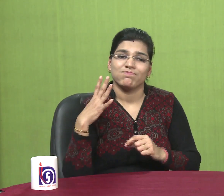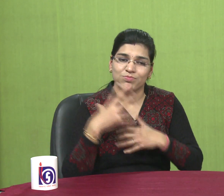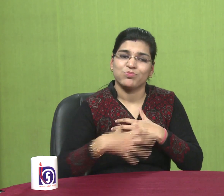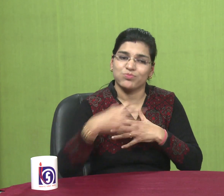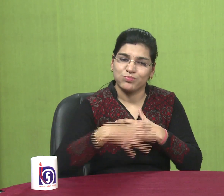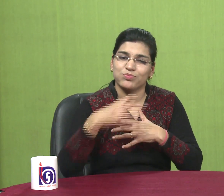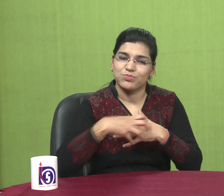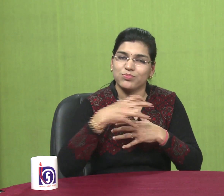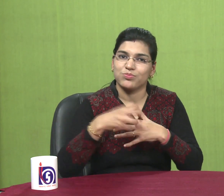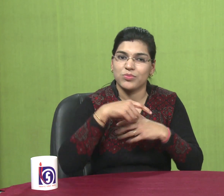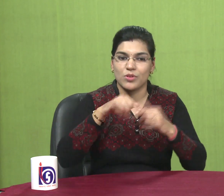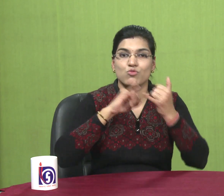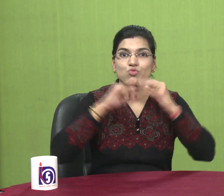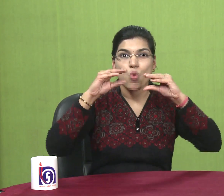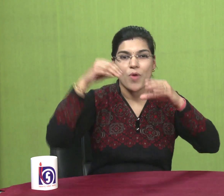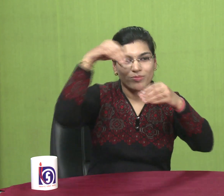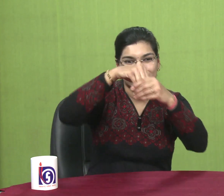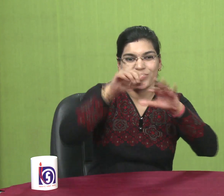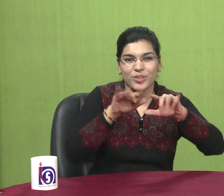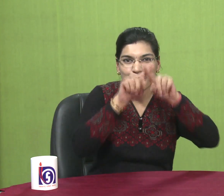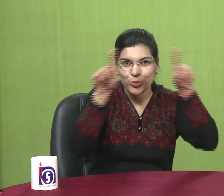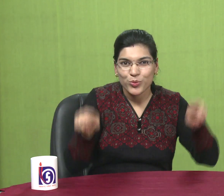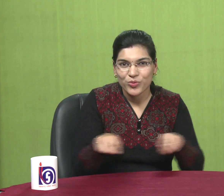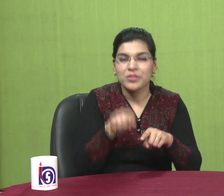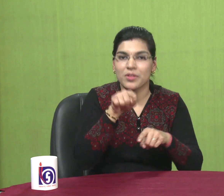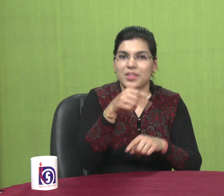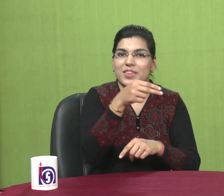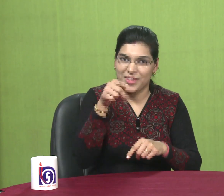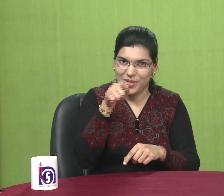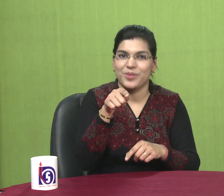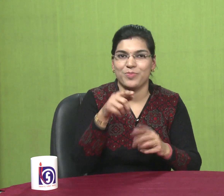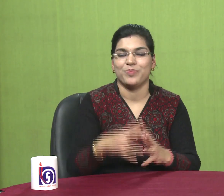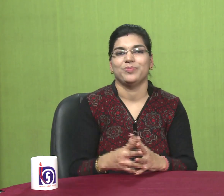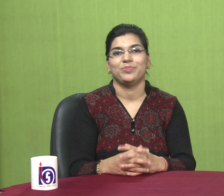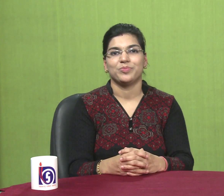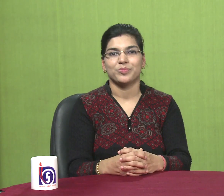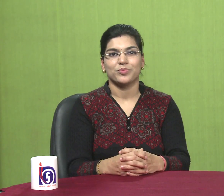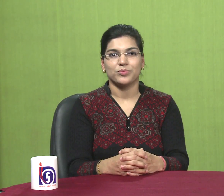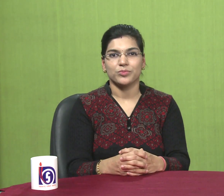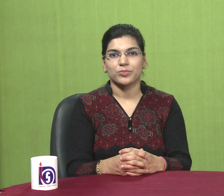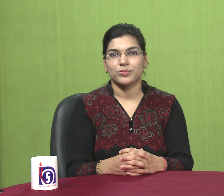a temporary file that is saved in your software. That is known as temporary